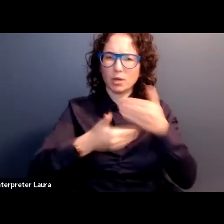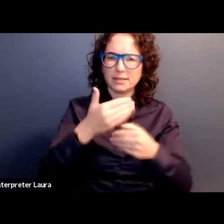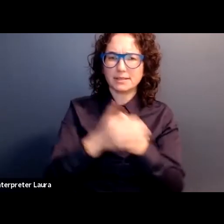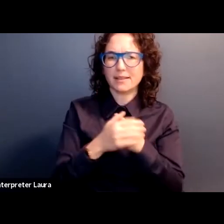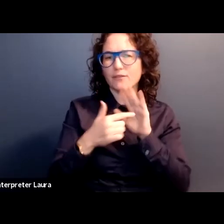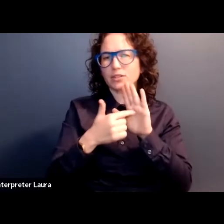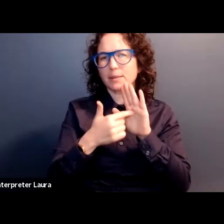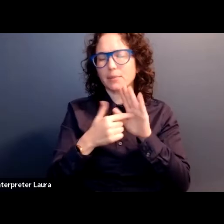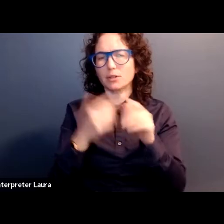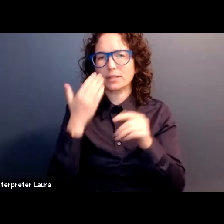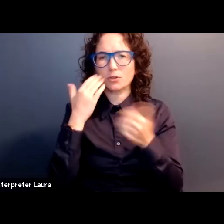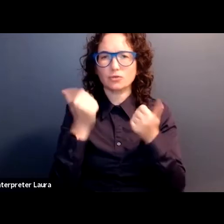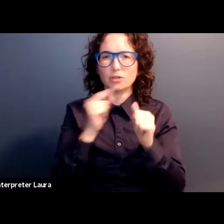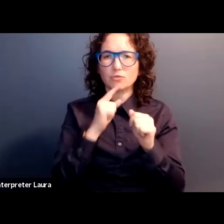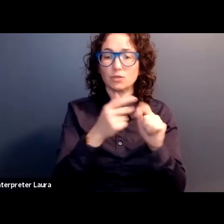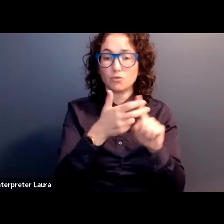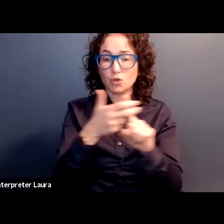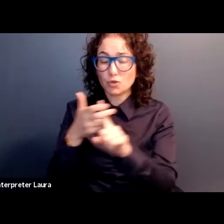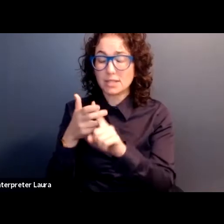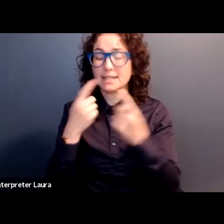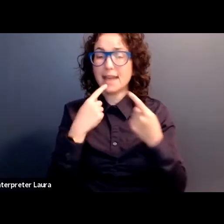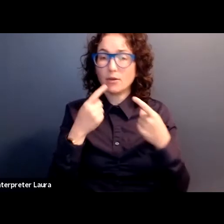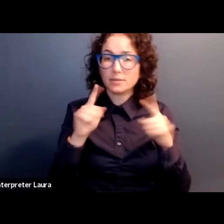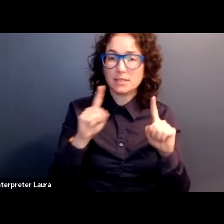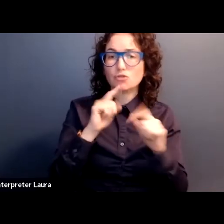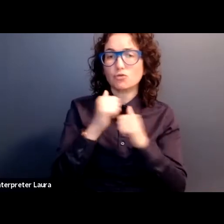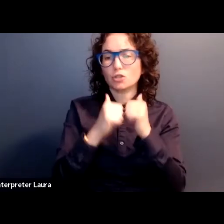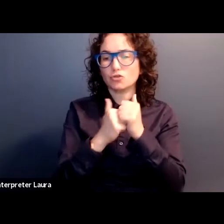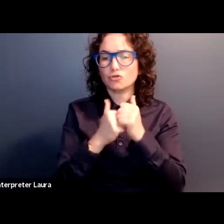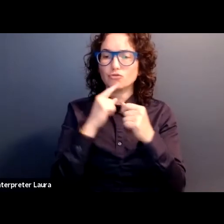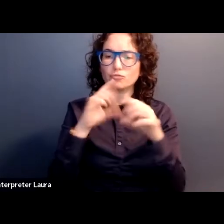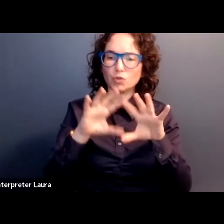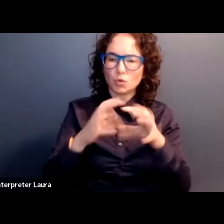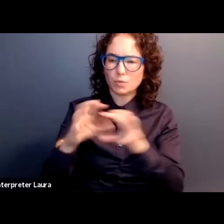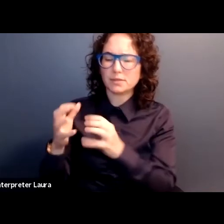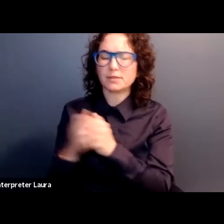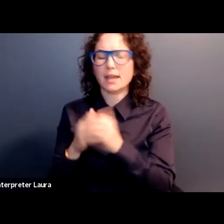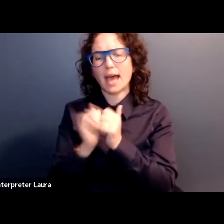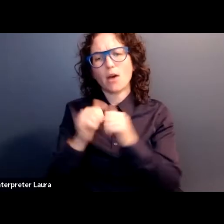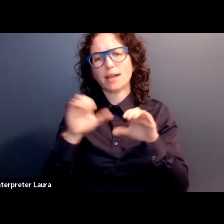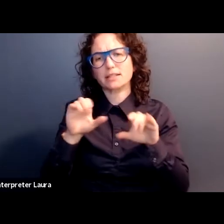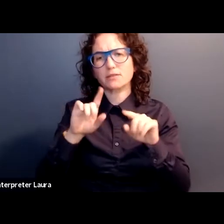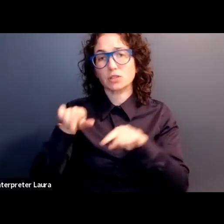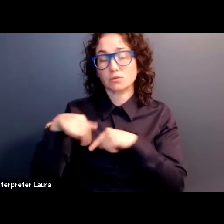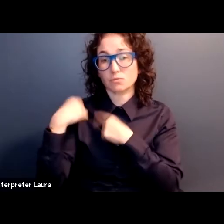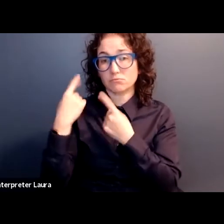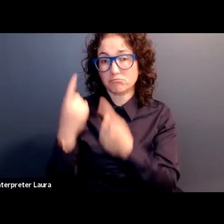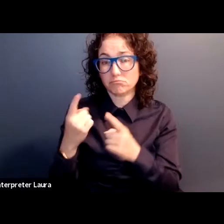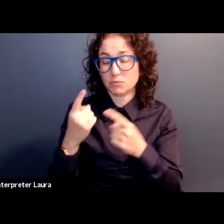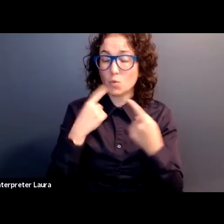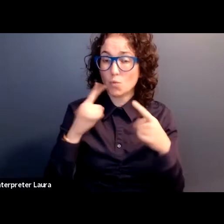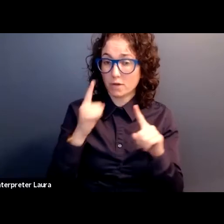around recruiting, announcements, structure of co-creation groups? How that activity has worked with people